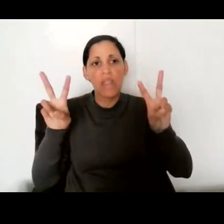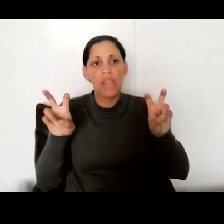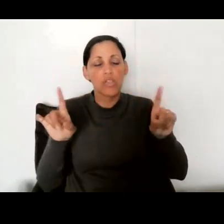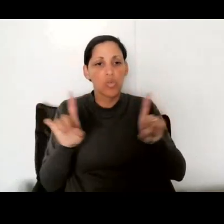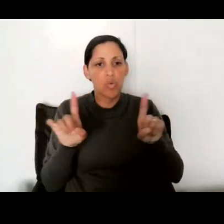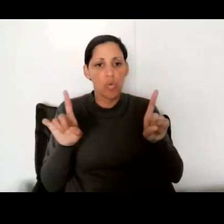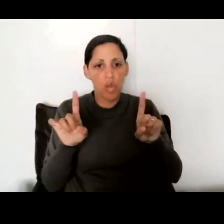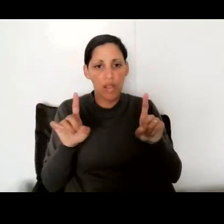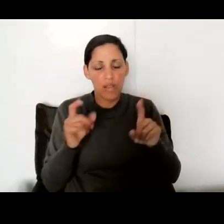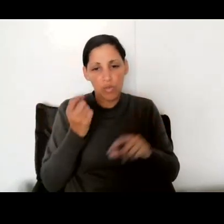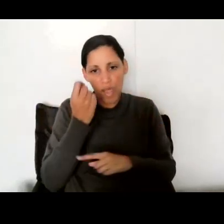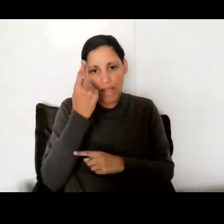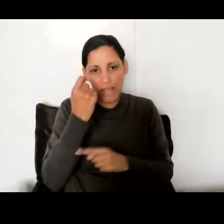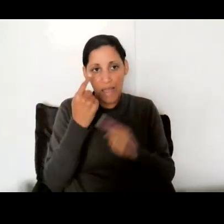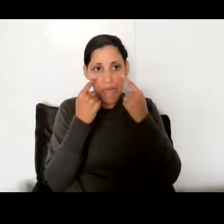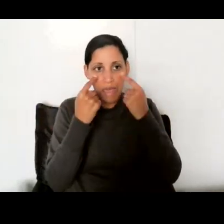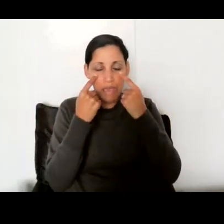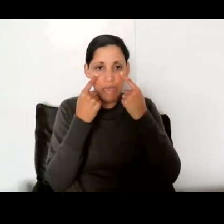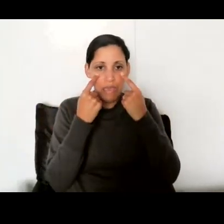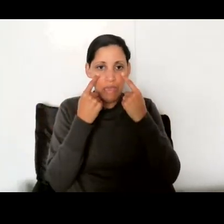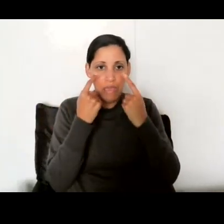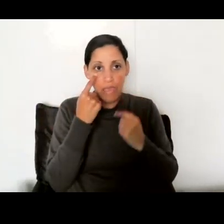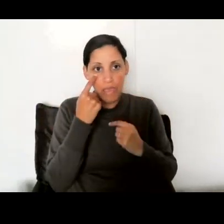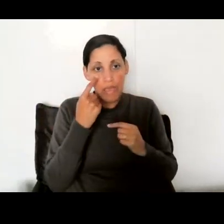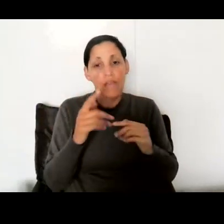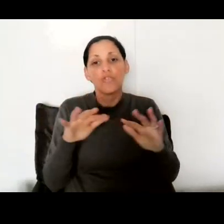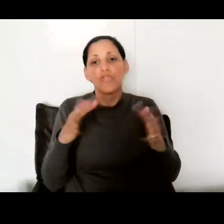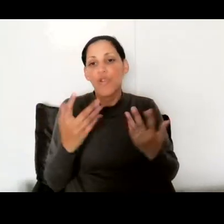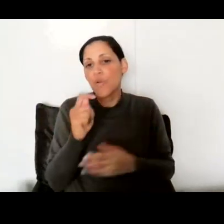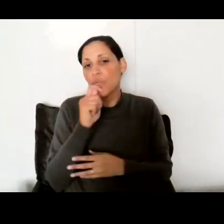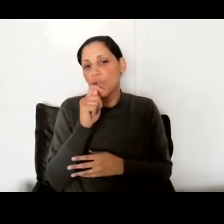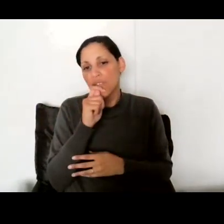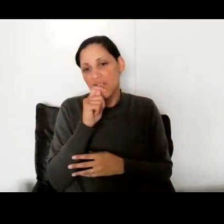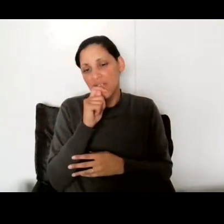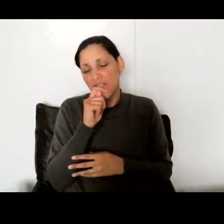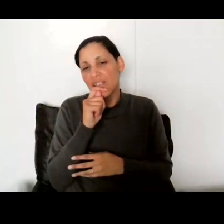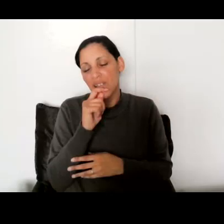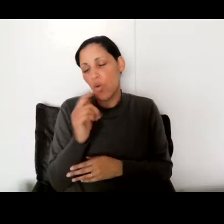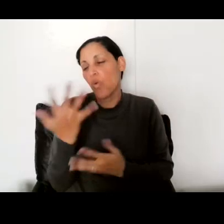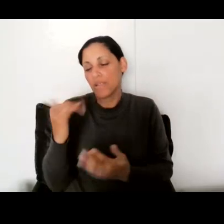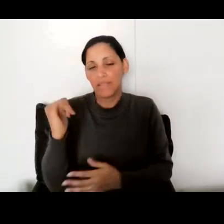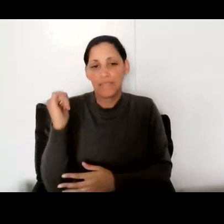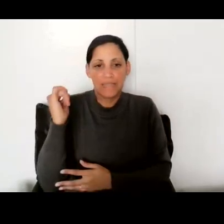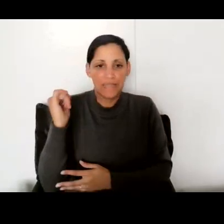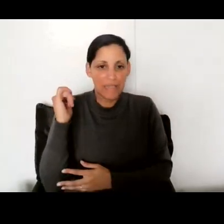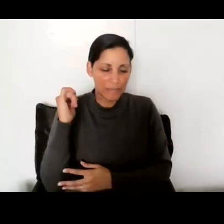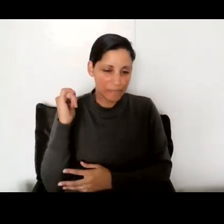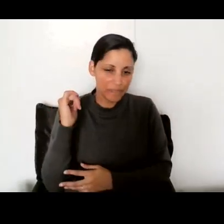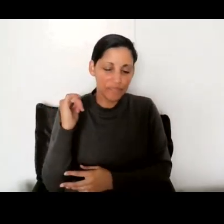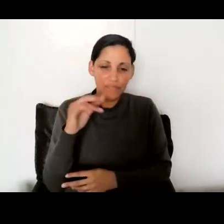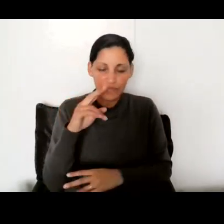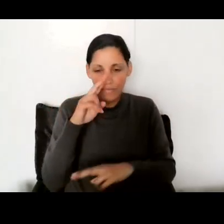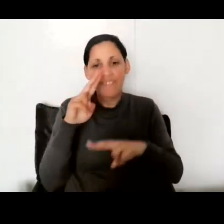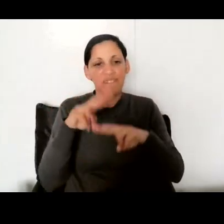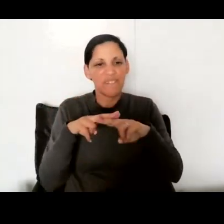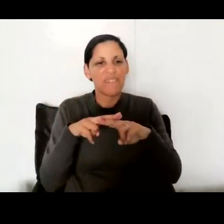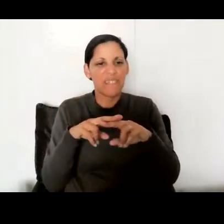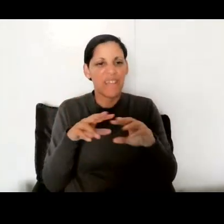eye. This morning, funny enough, yesterday, funny enough, one of